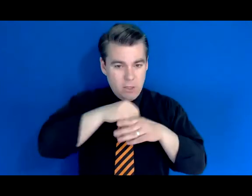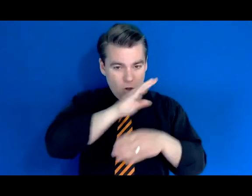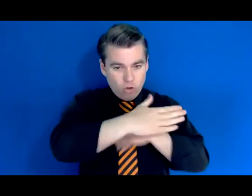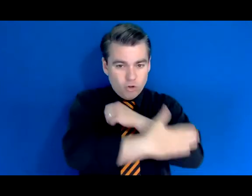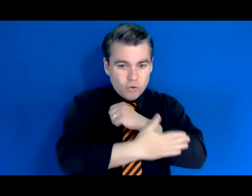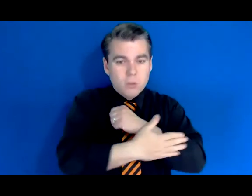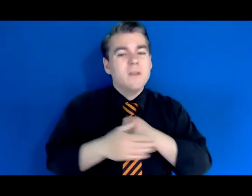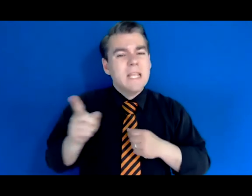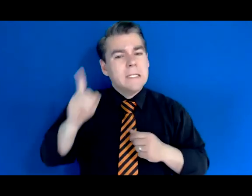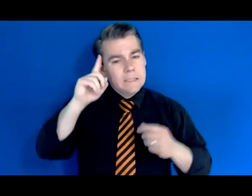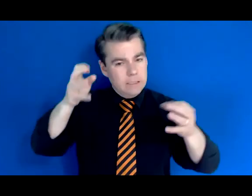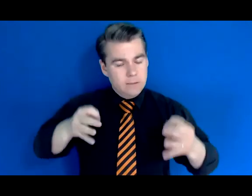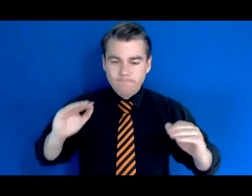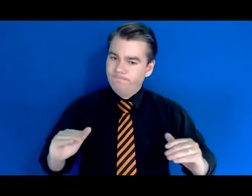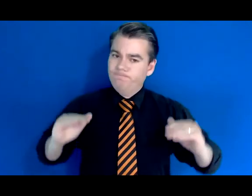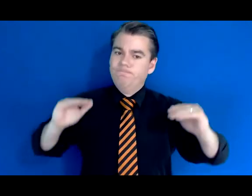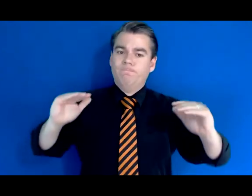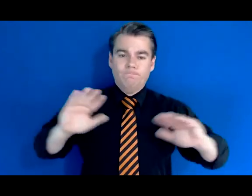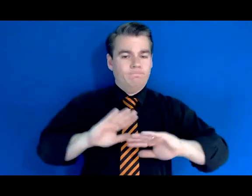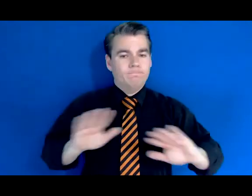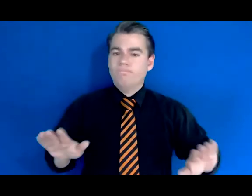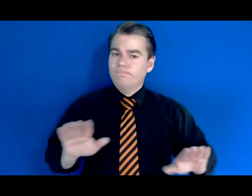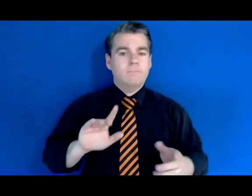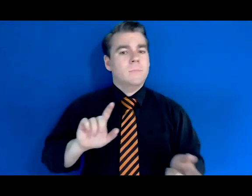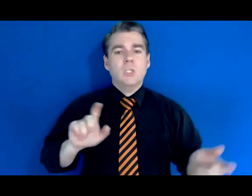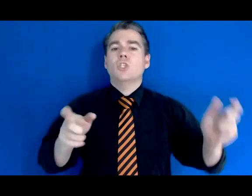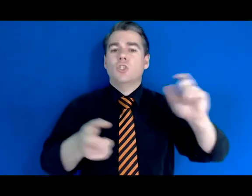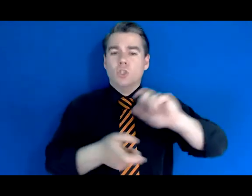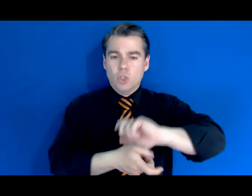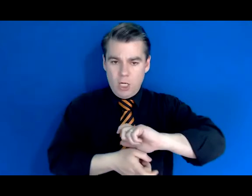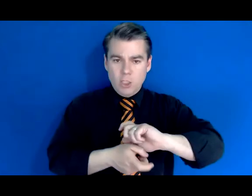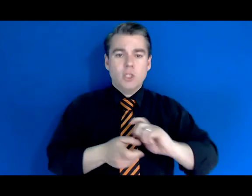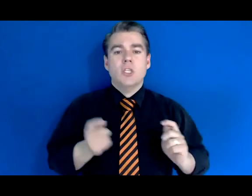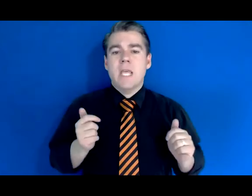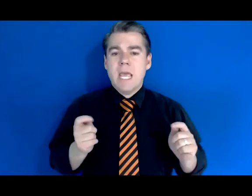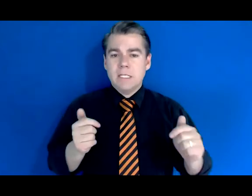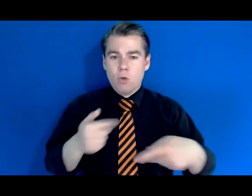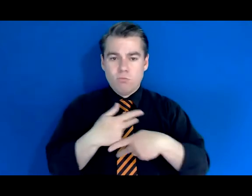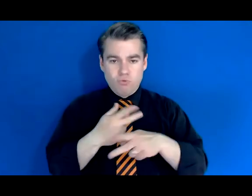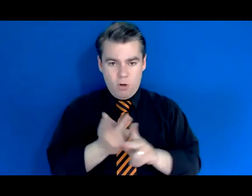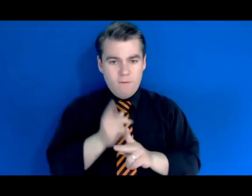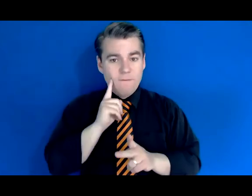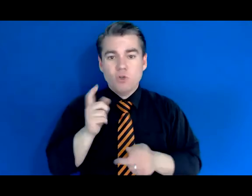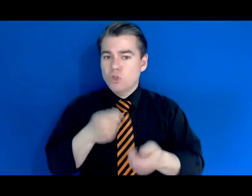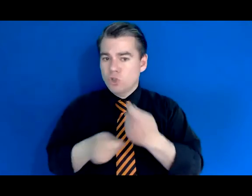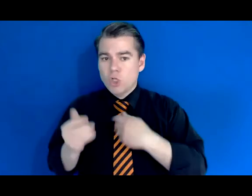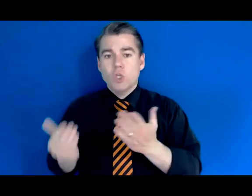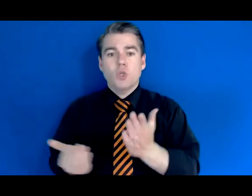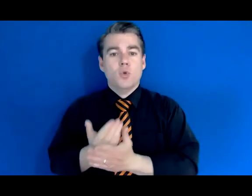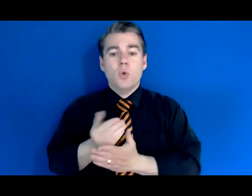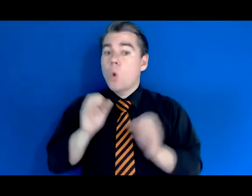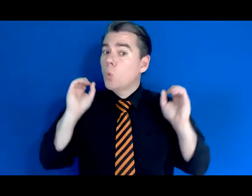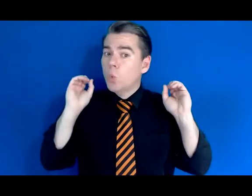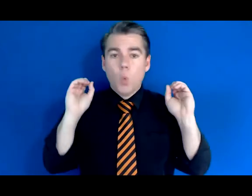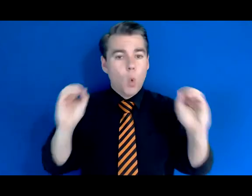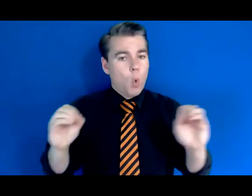high road, and we altered the accelerator product to a new one that does not contain any